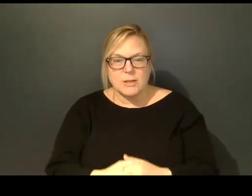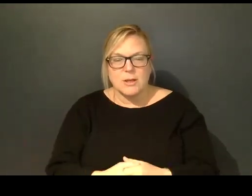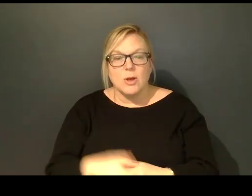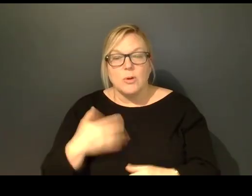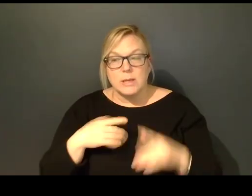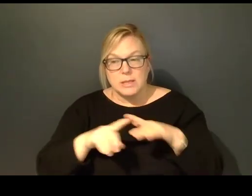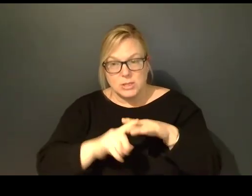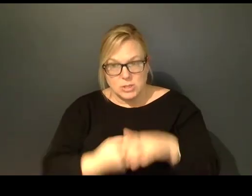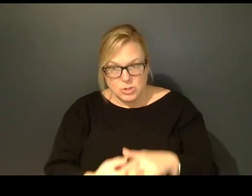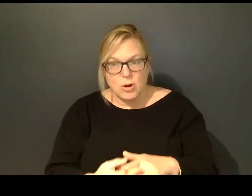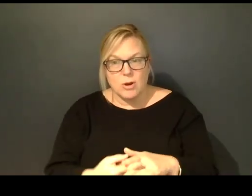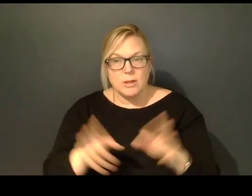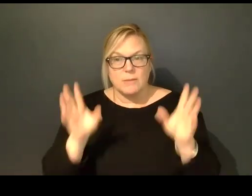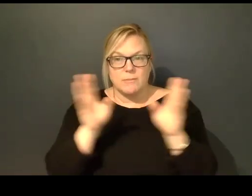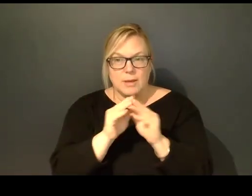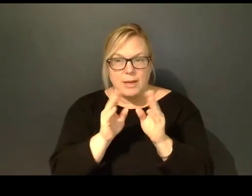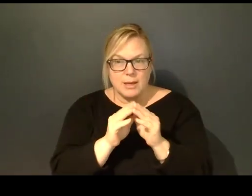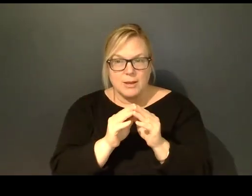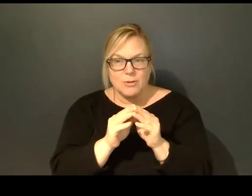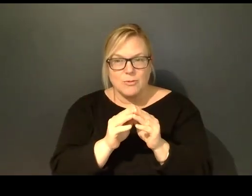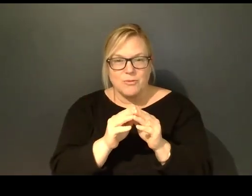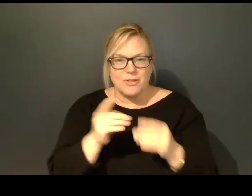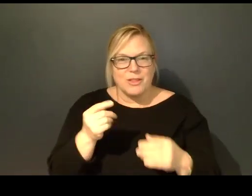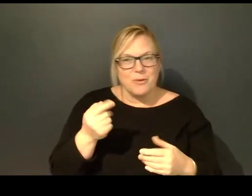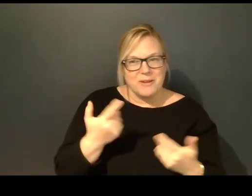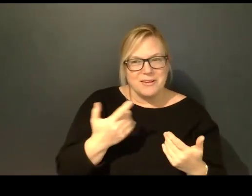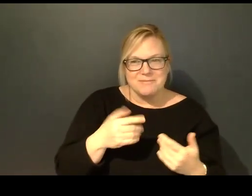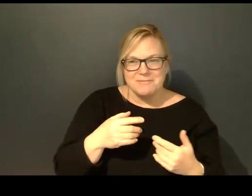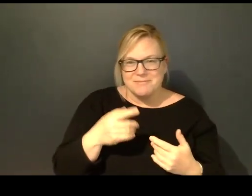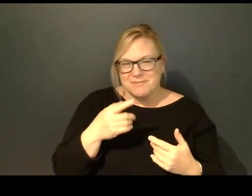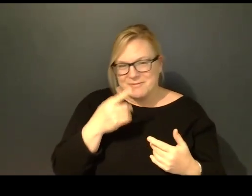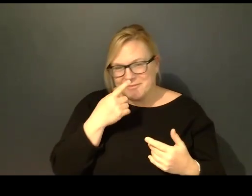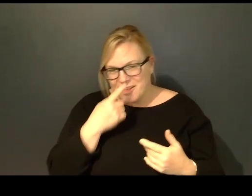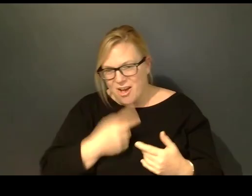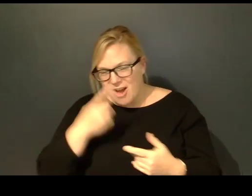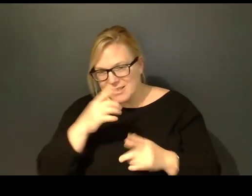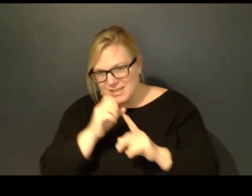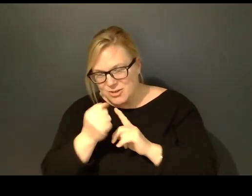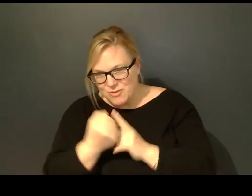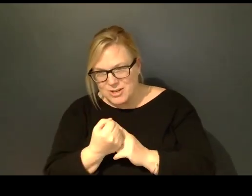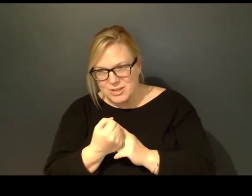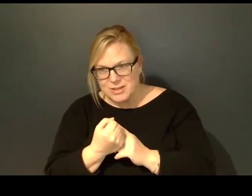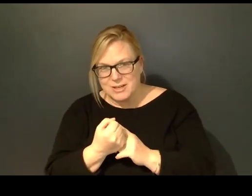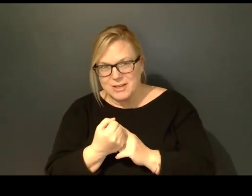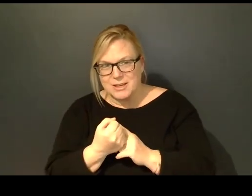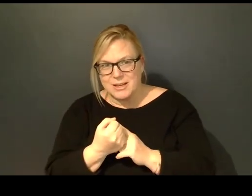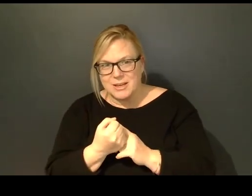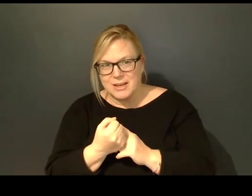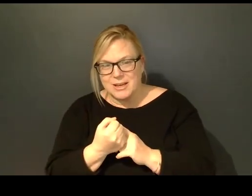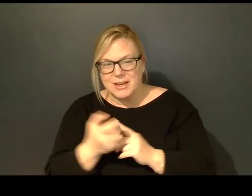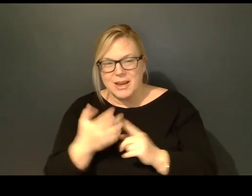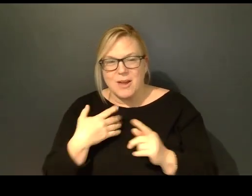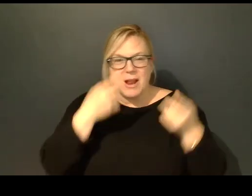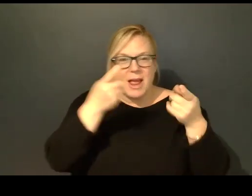with a bit of irony around the tech not working, and now the coincidence is, Milena, that you're speaking